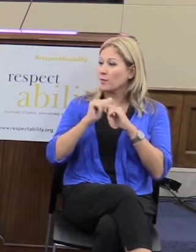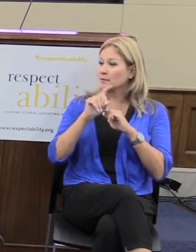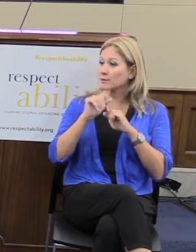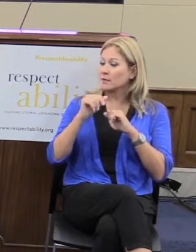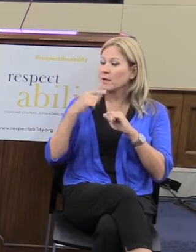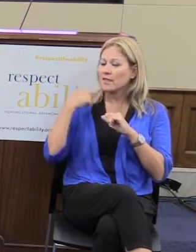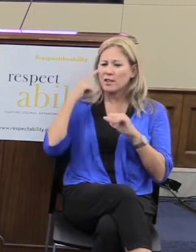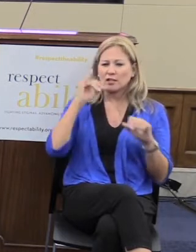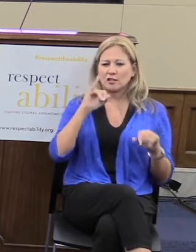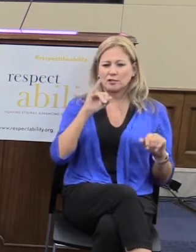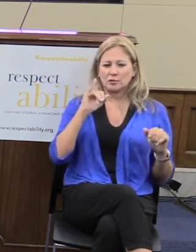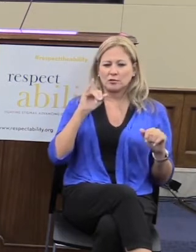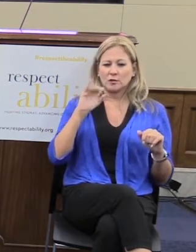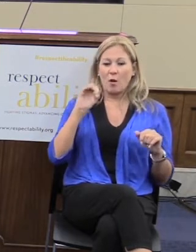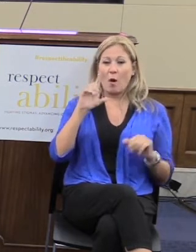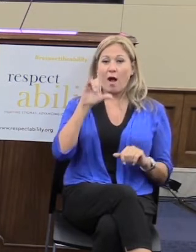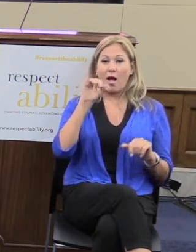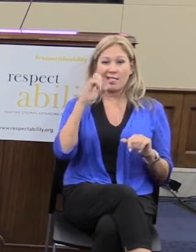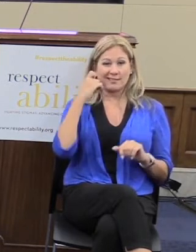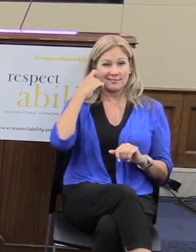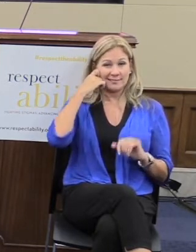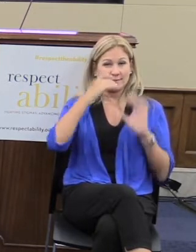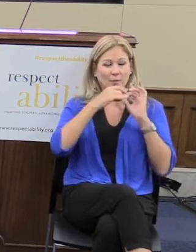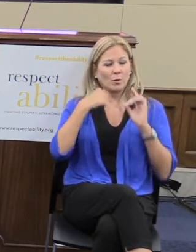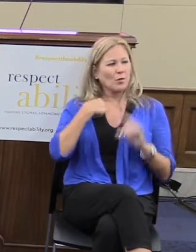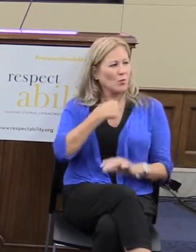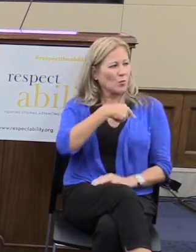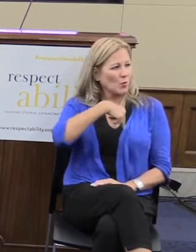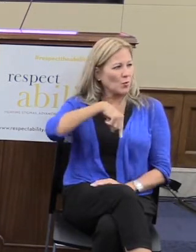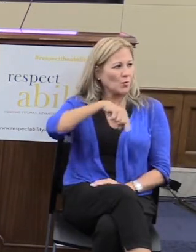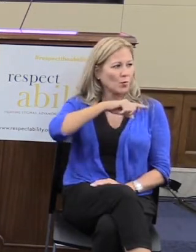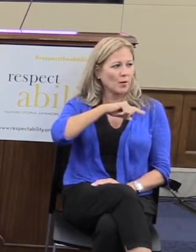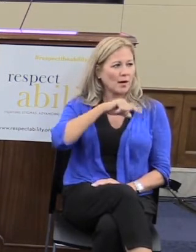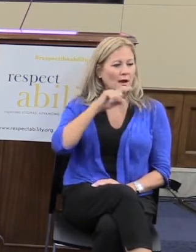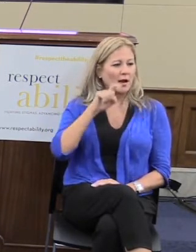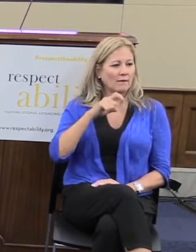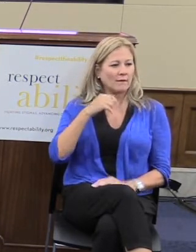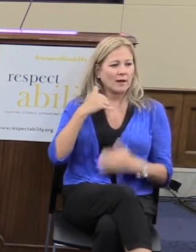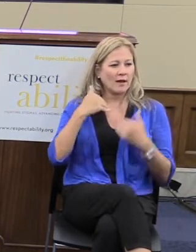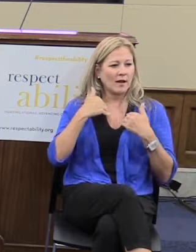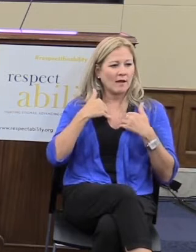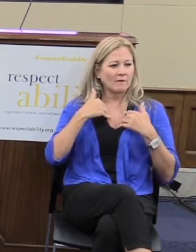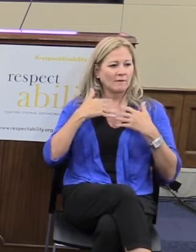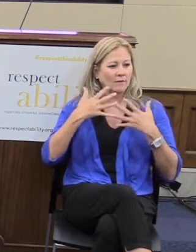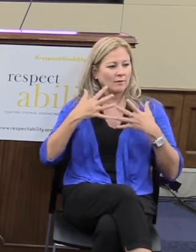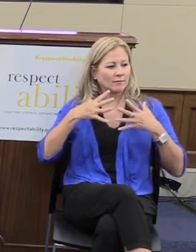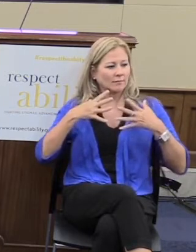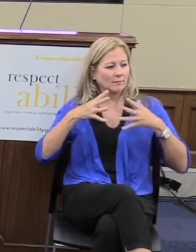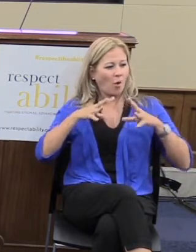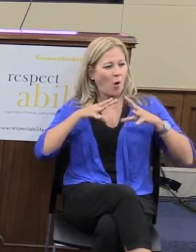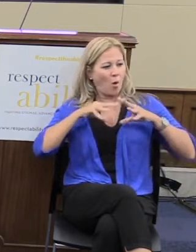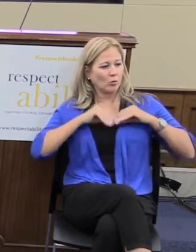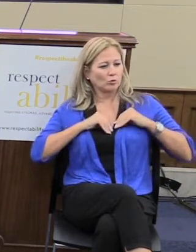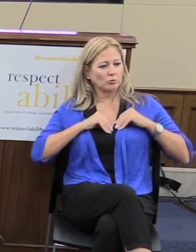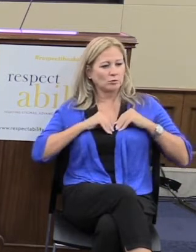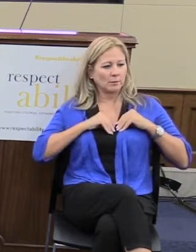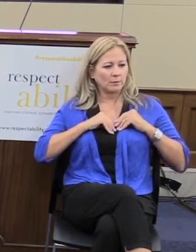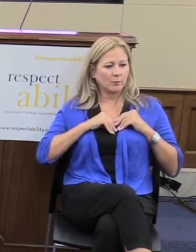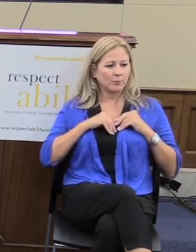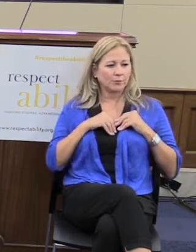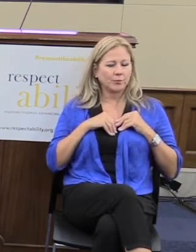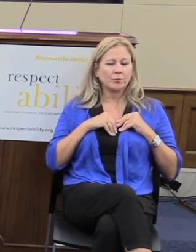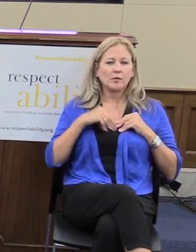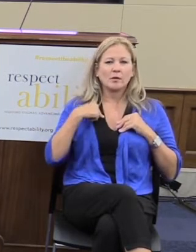it, or actually was Oli who said it. We have to have the ownership, right? So that's why